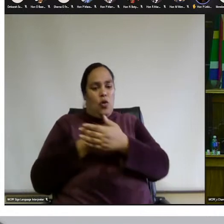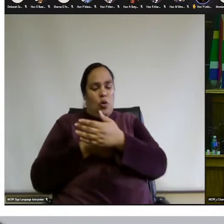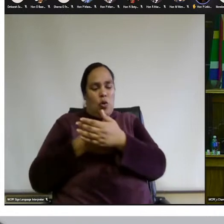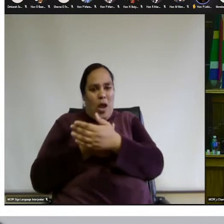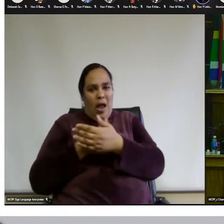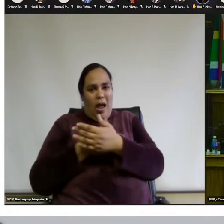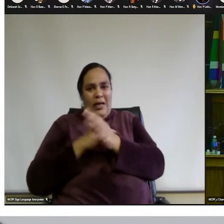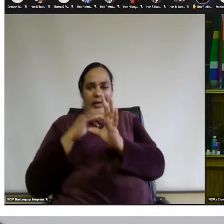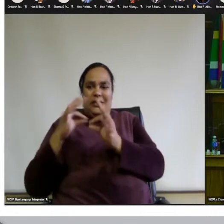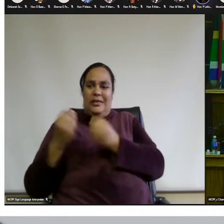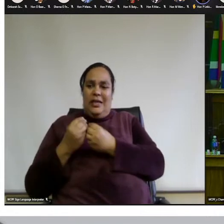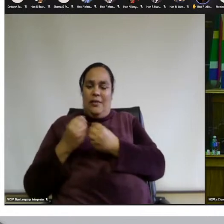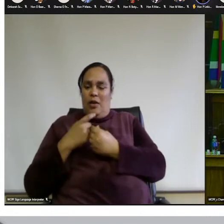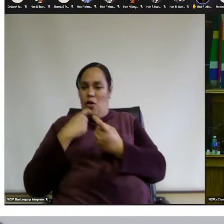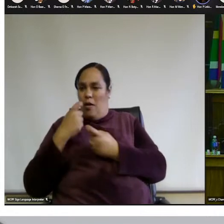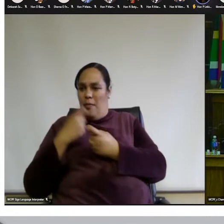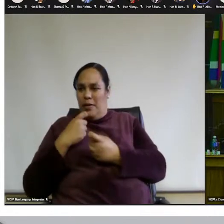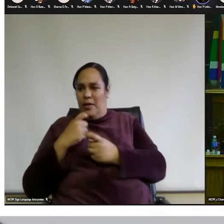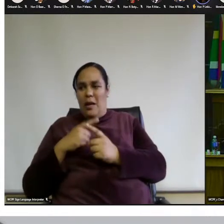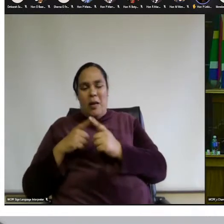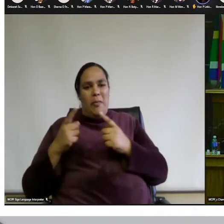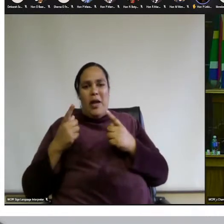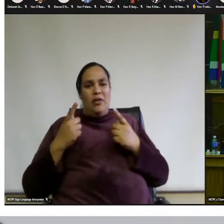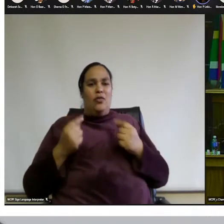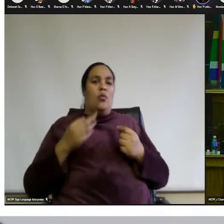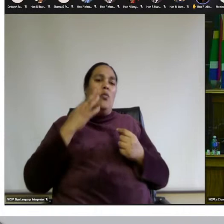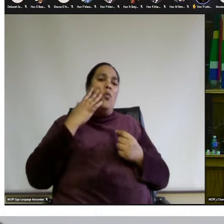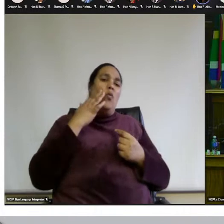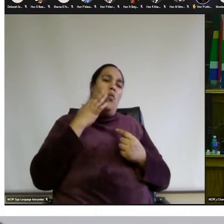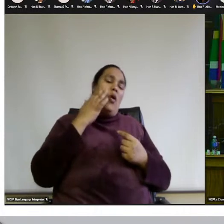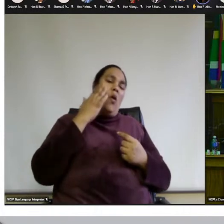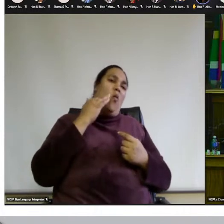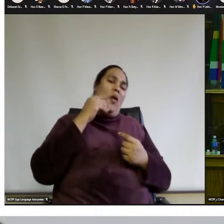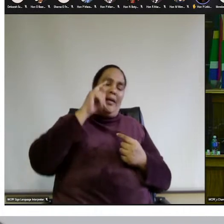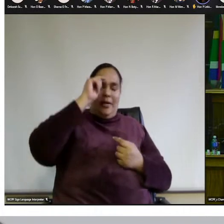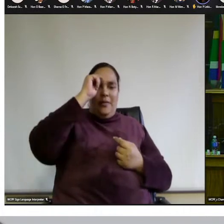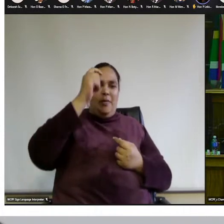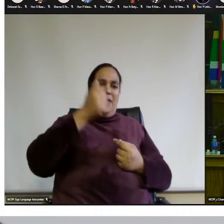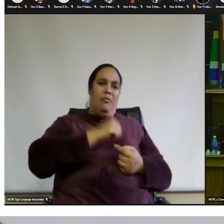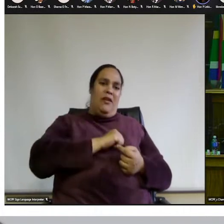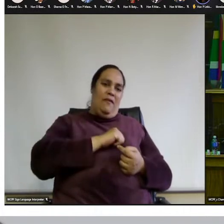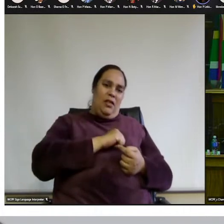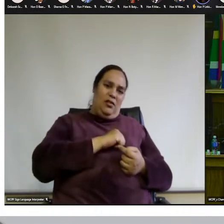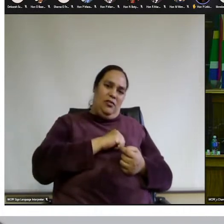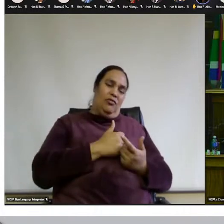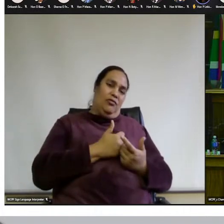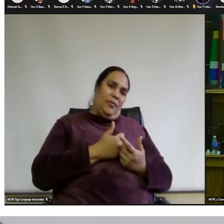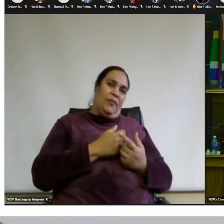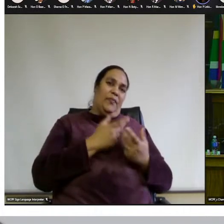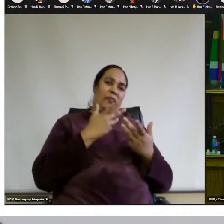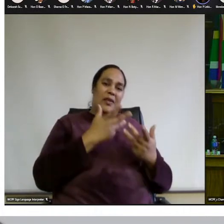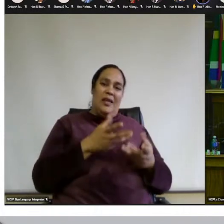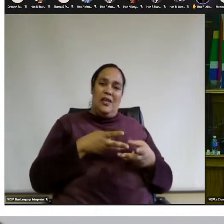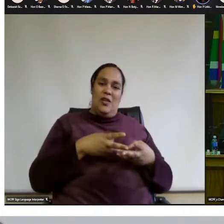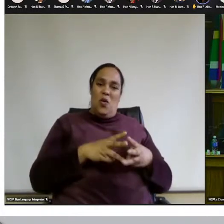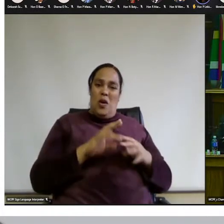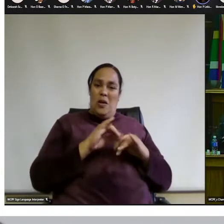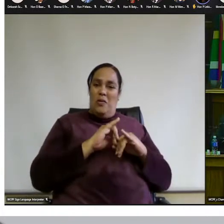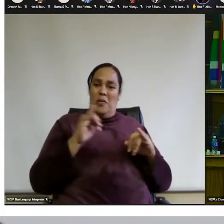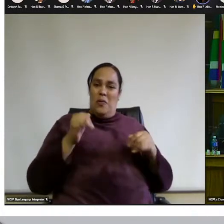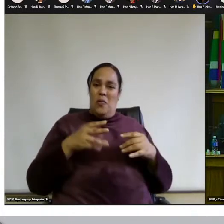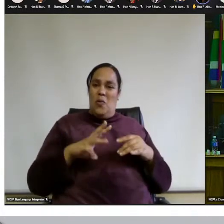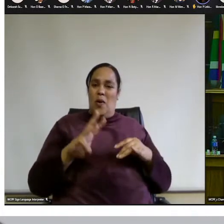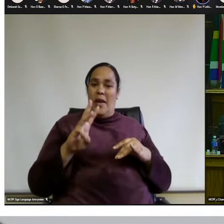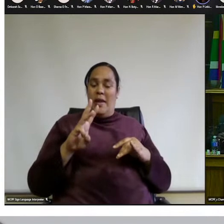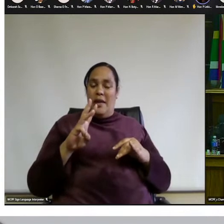such a complaint, not so when it comes to white men privilege. This bombastic past mentality when it